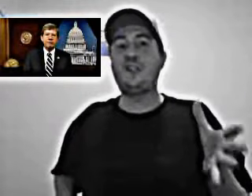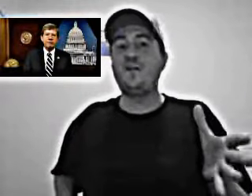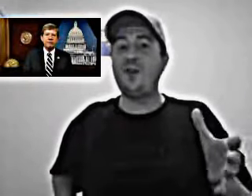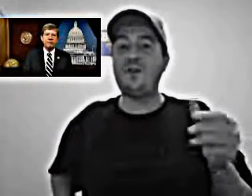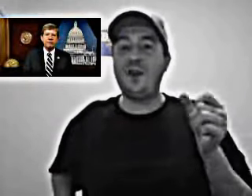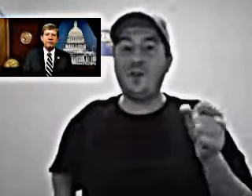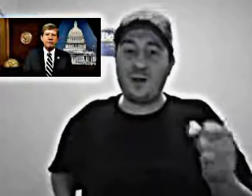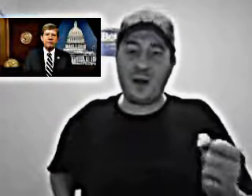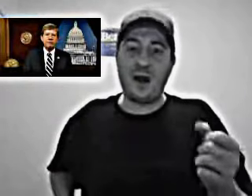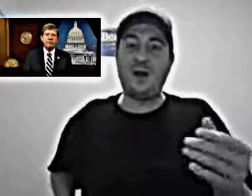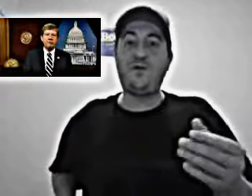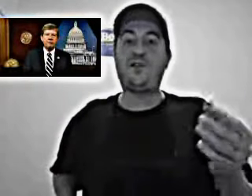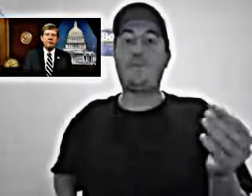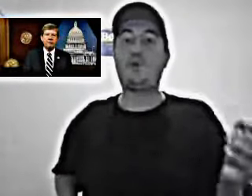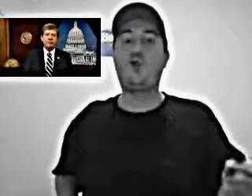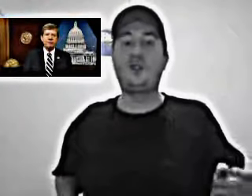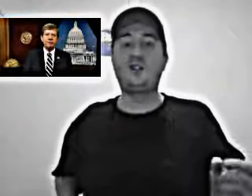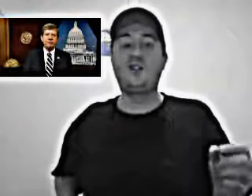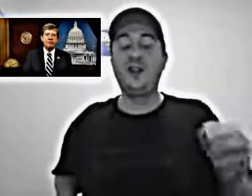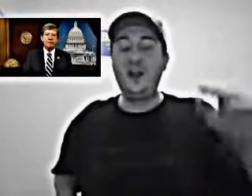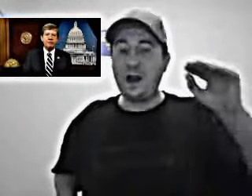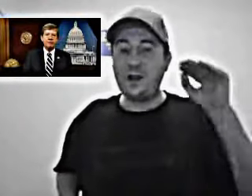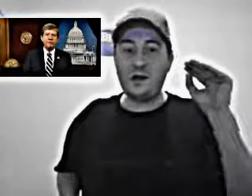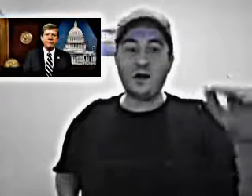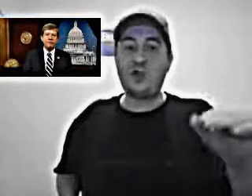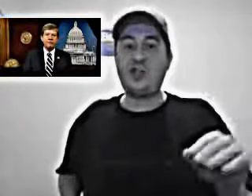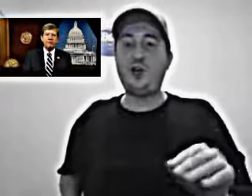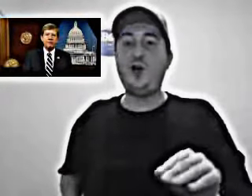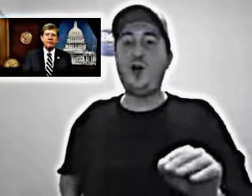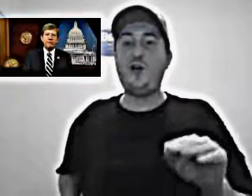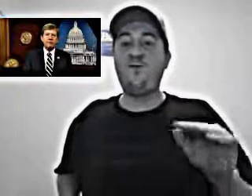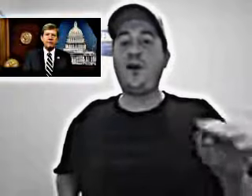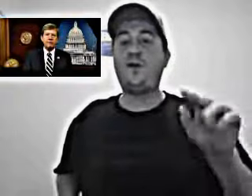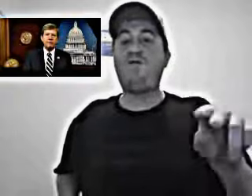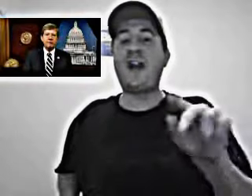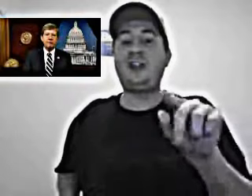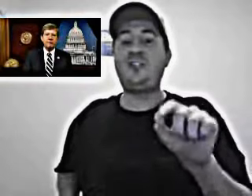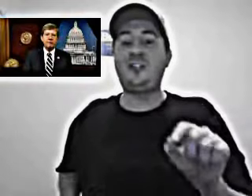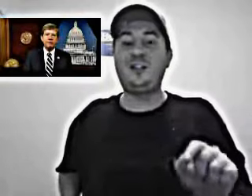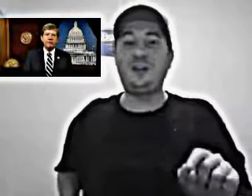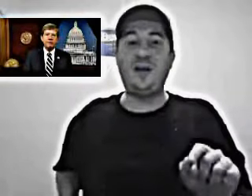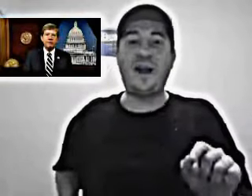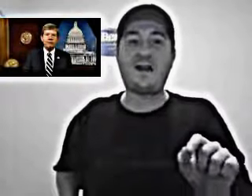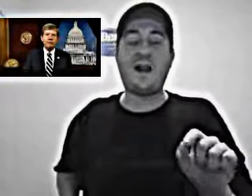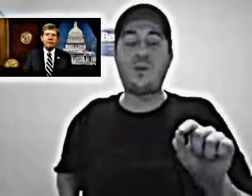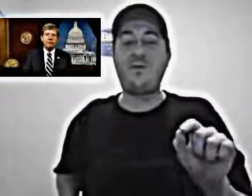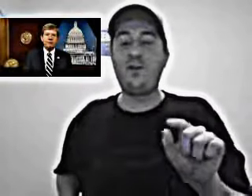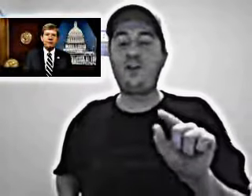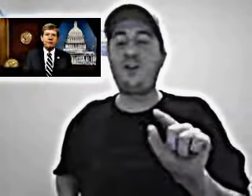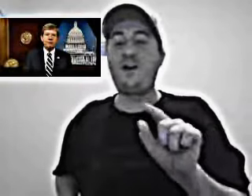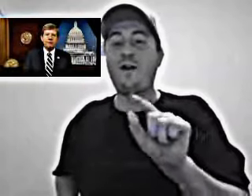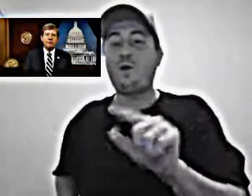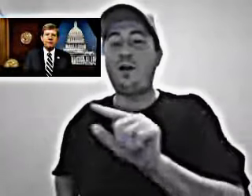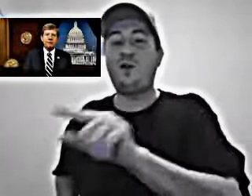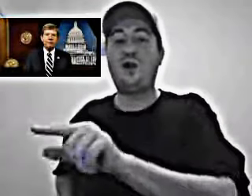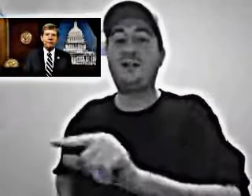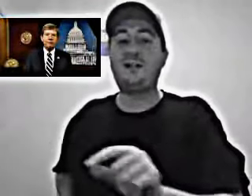seven of them and then elevate the progressives and you know shit on all the fucking fascists anti-revolutionary regressive